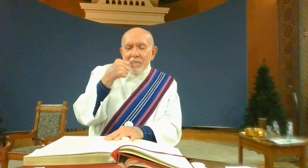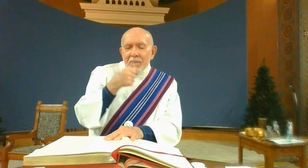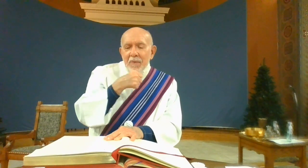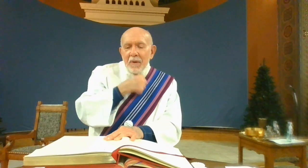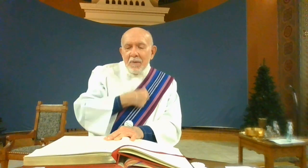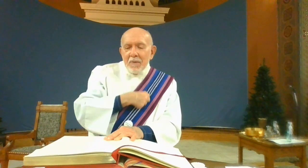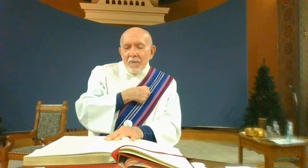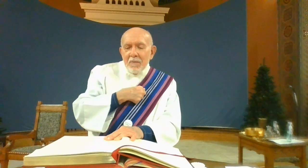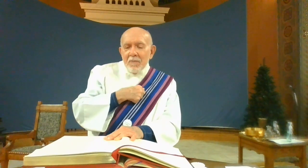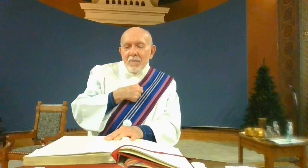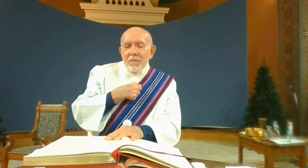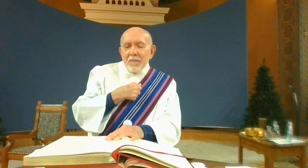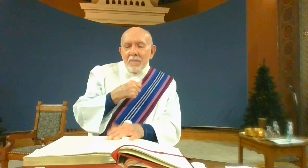Glory to you, O Lord.